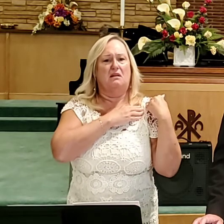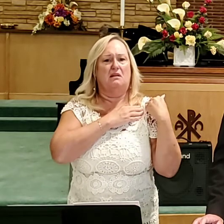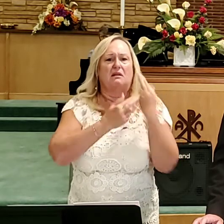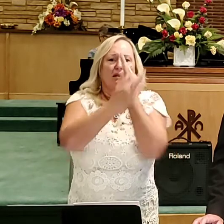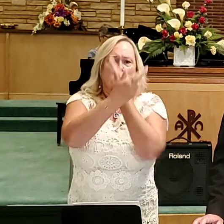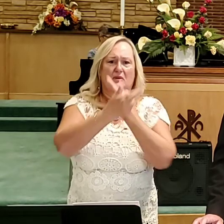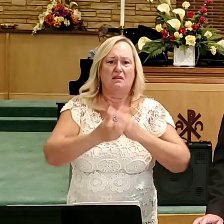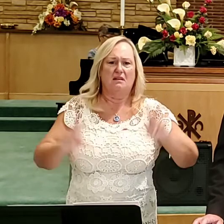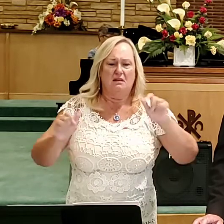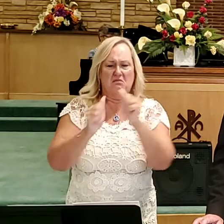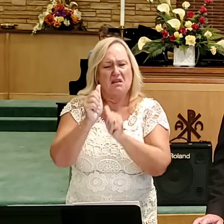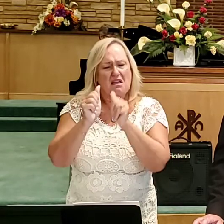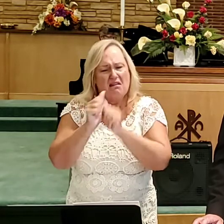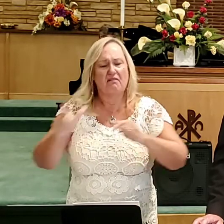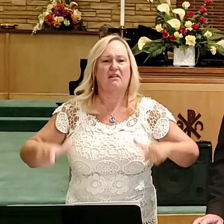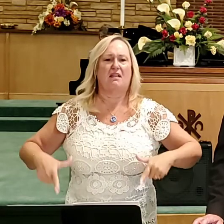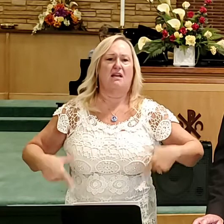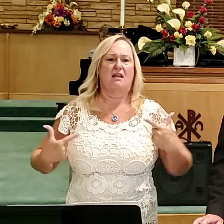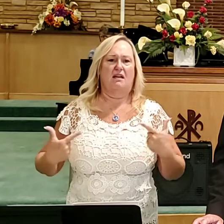redeem every life,